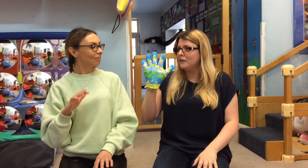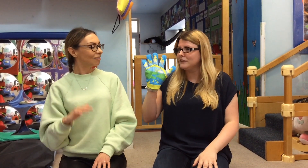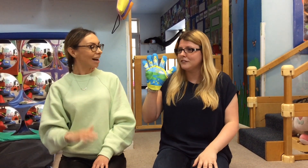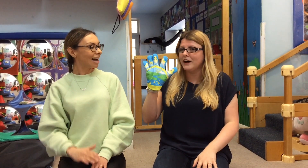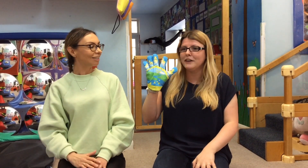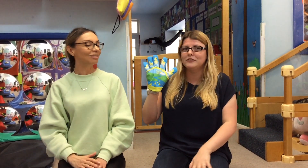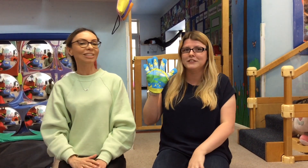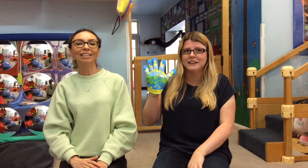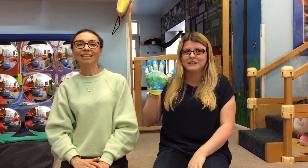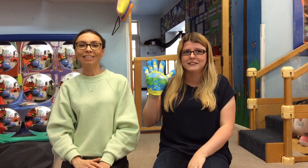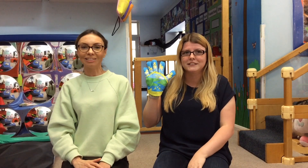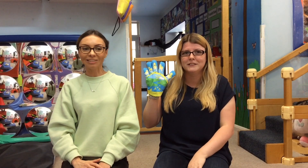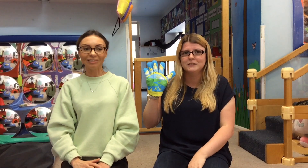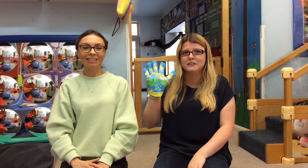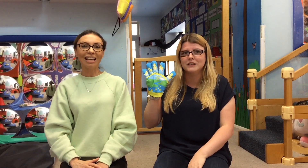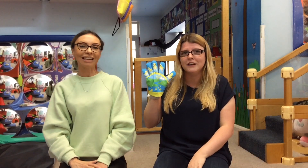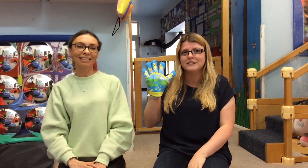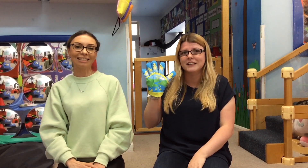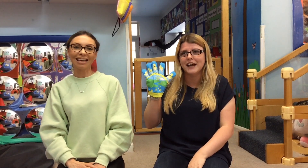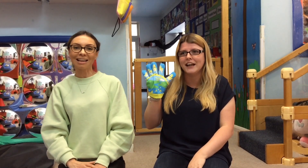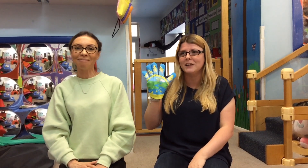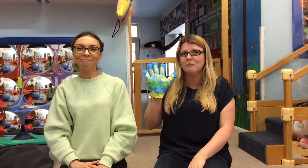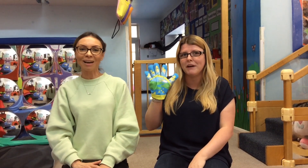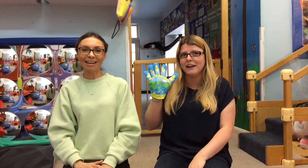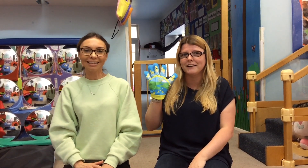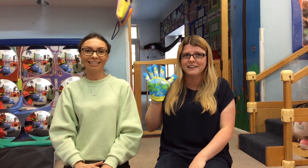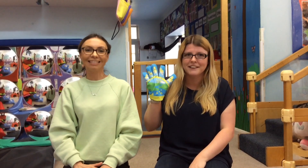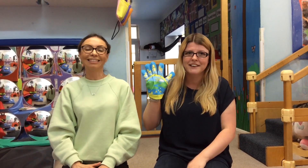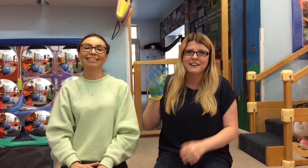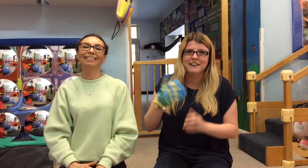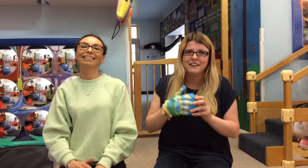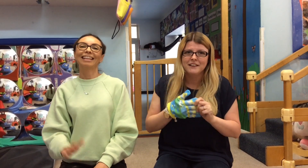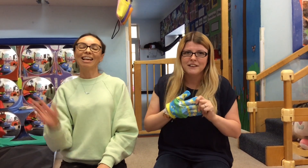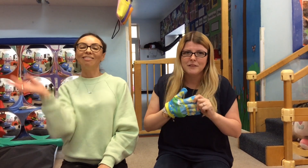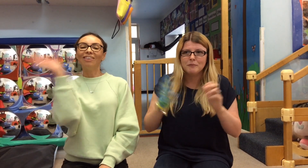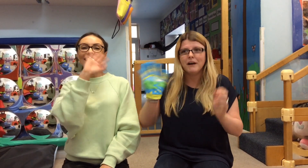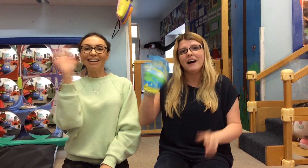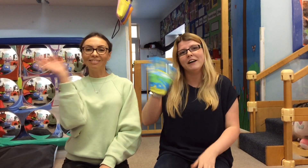all five little ducks came back. Bye.